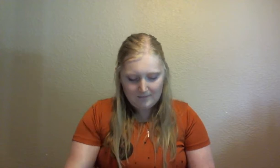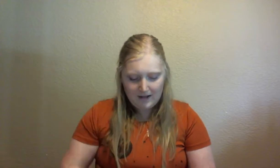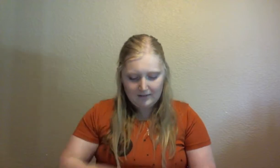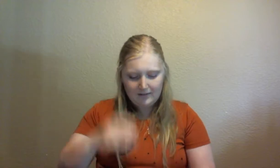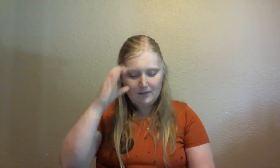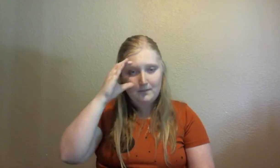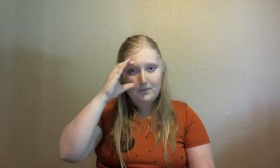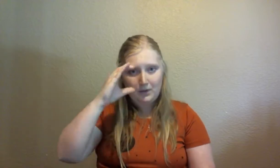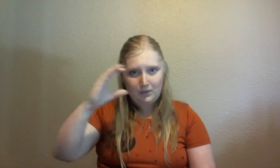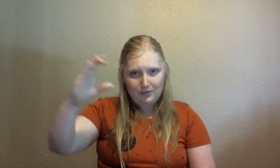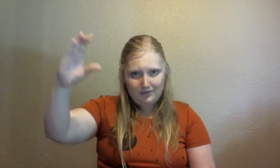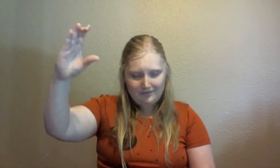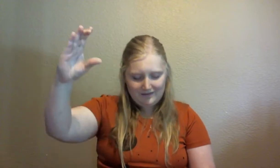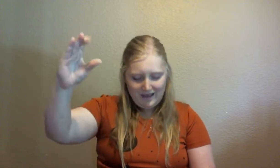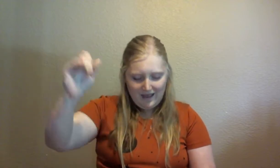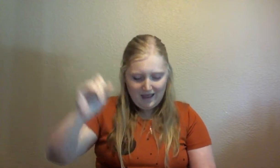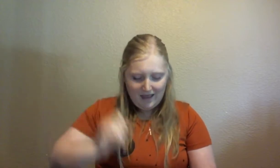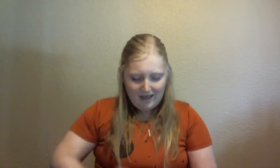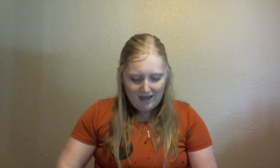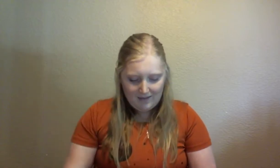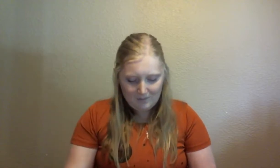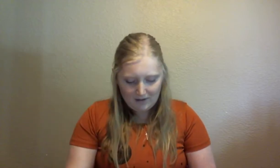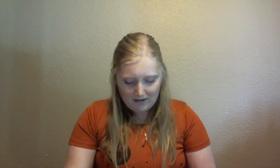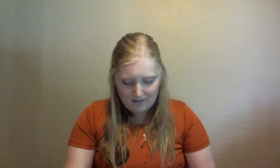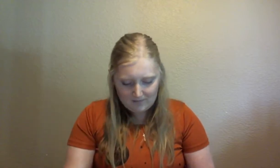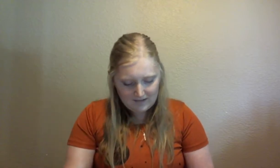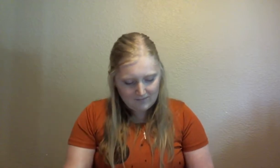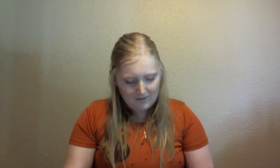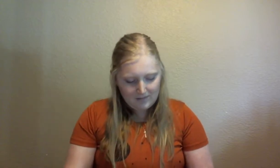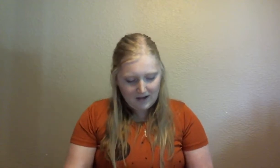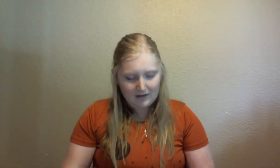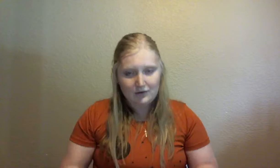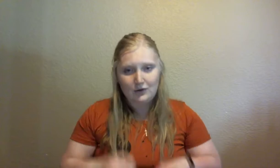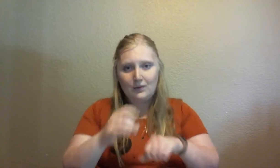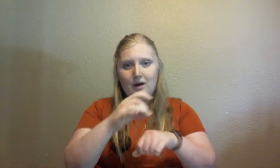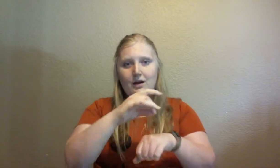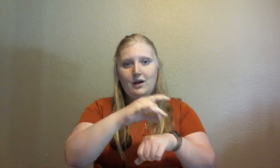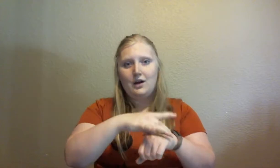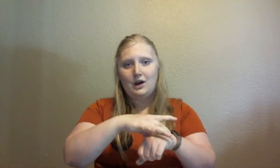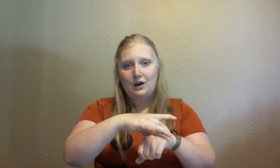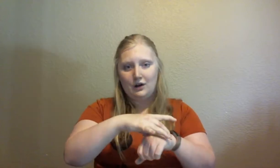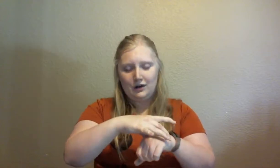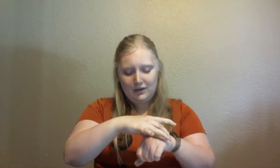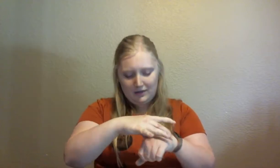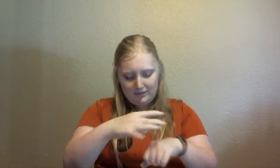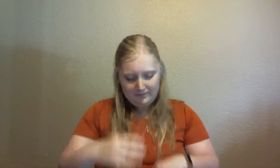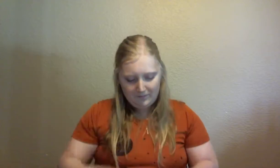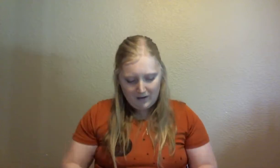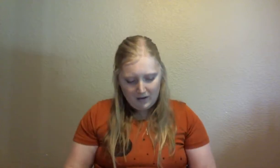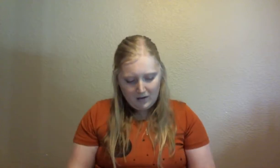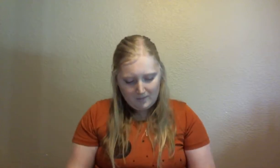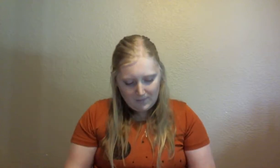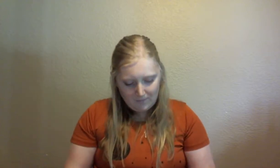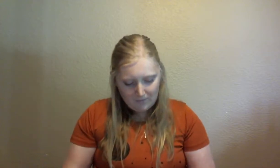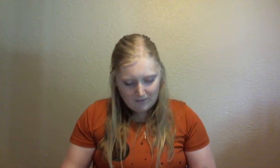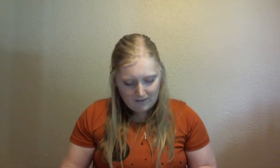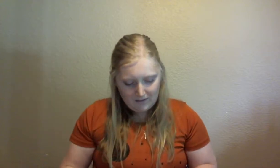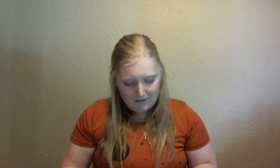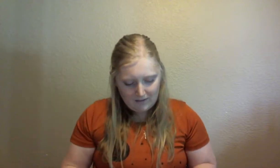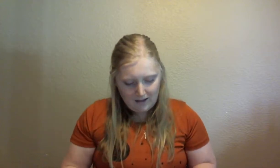man to the moon and bringing him safely back to Earth before the end